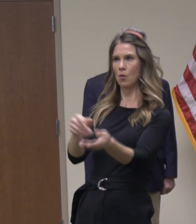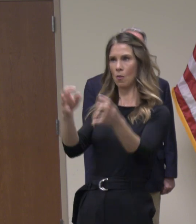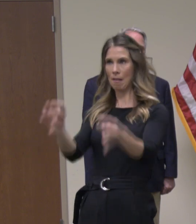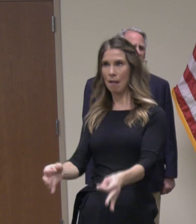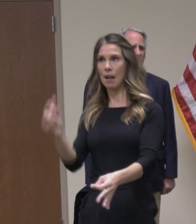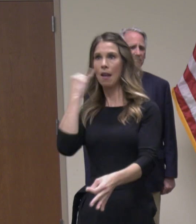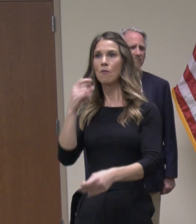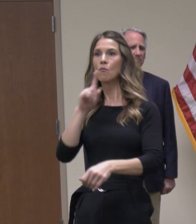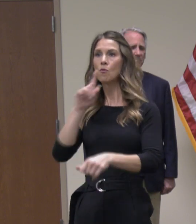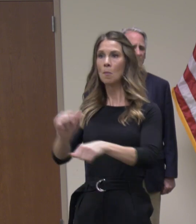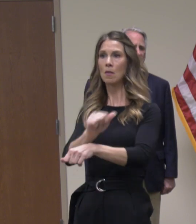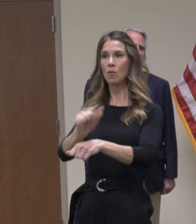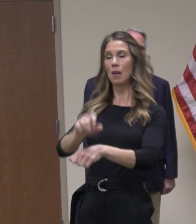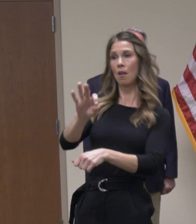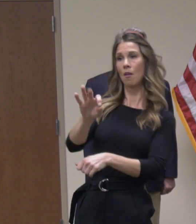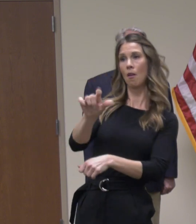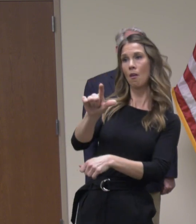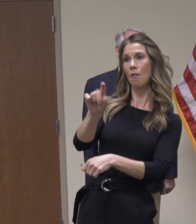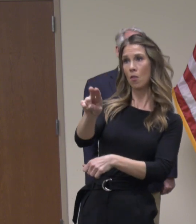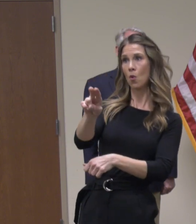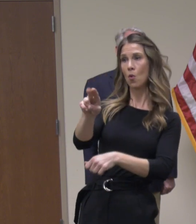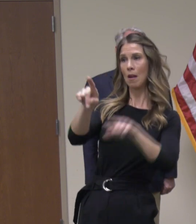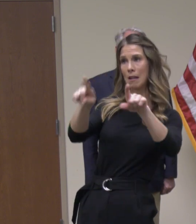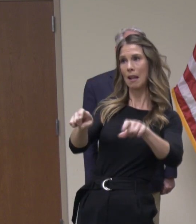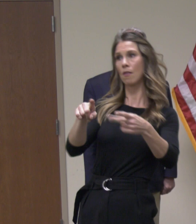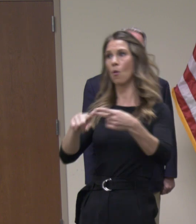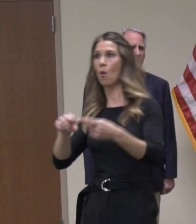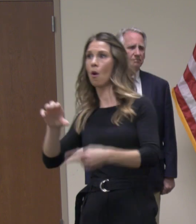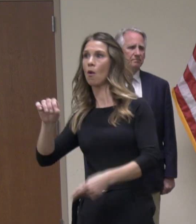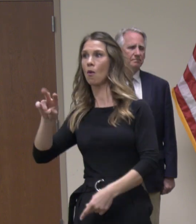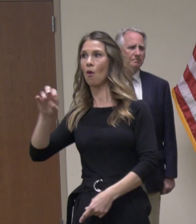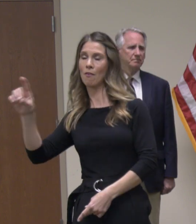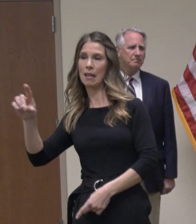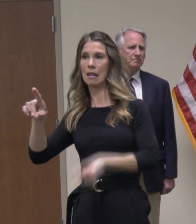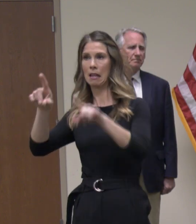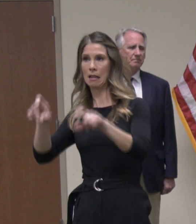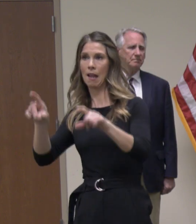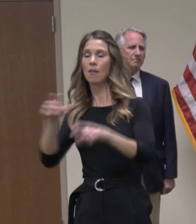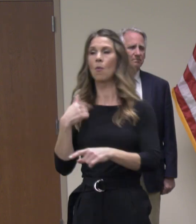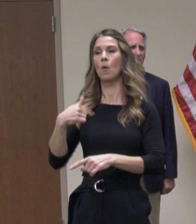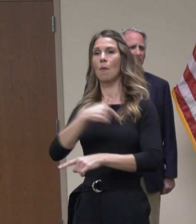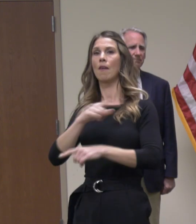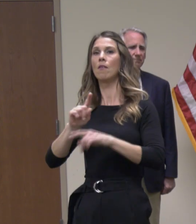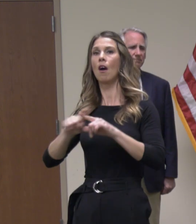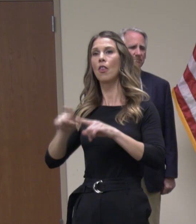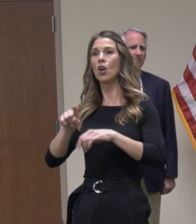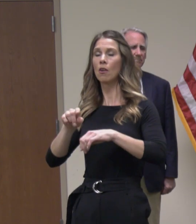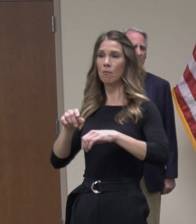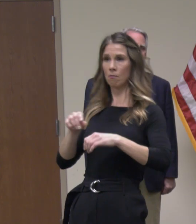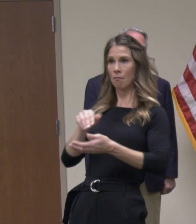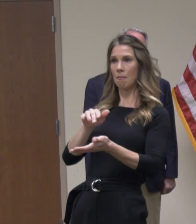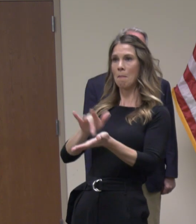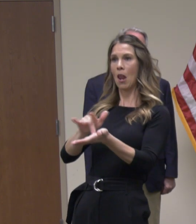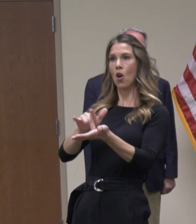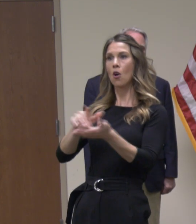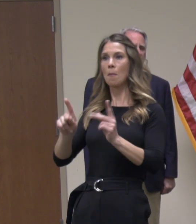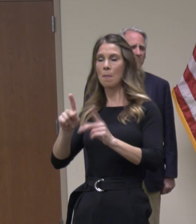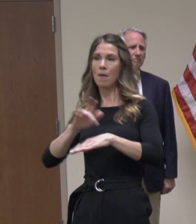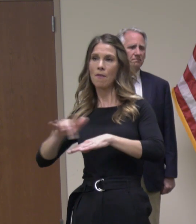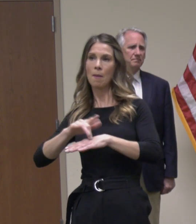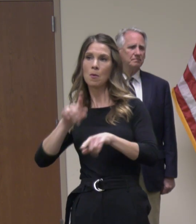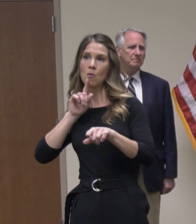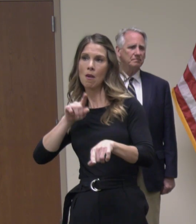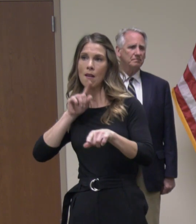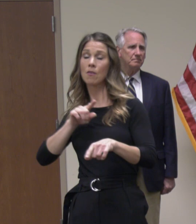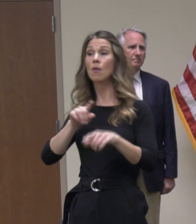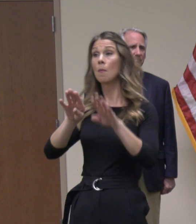is needed. We will also have mental health counselors available for consultation in the call center. This call line will be open